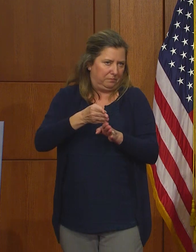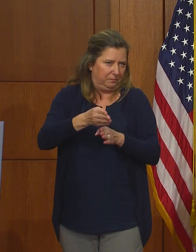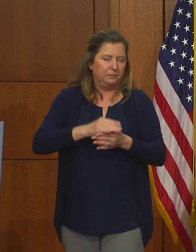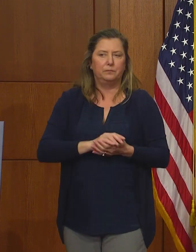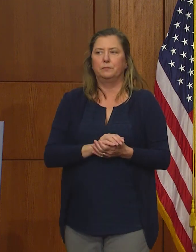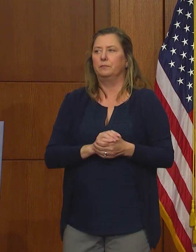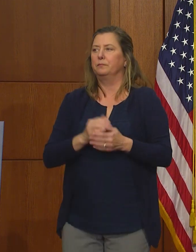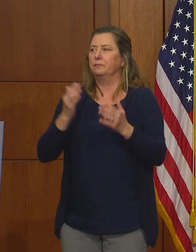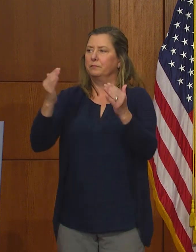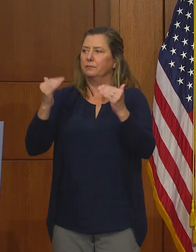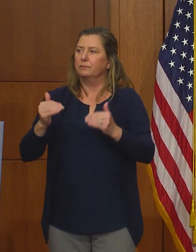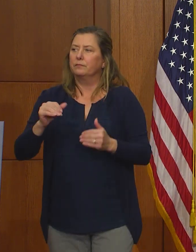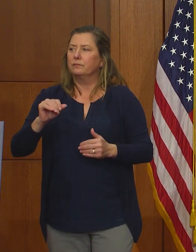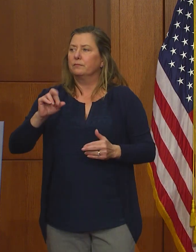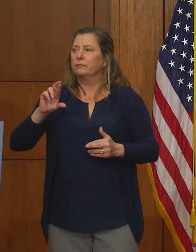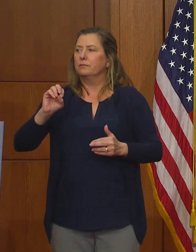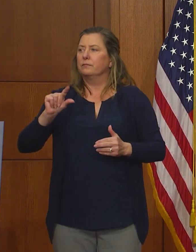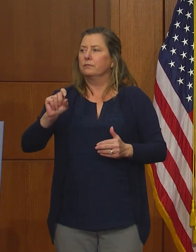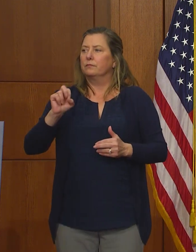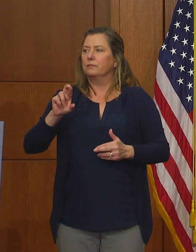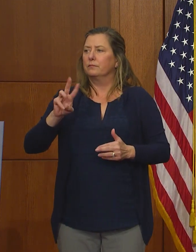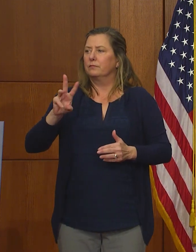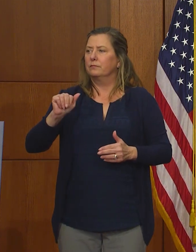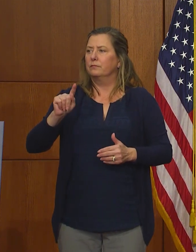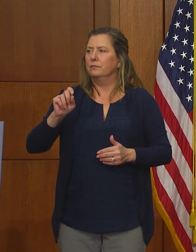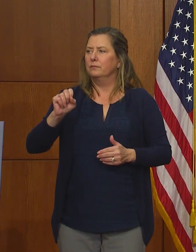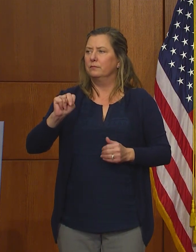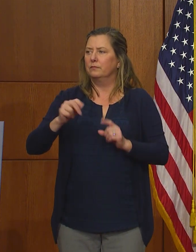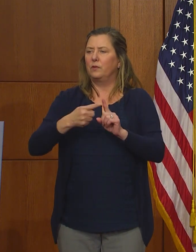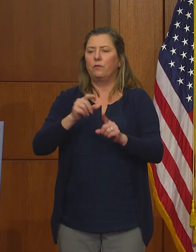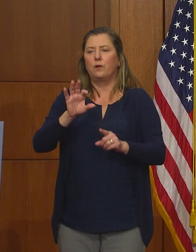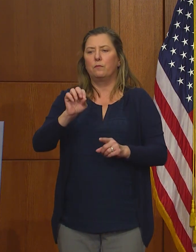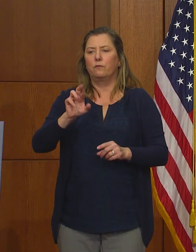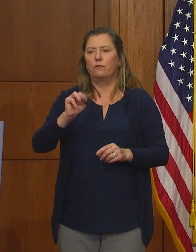The next question will be from Roger Watson with the Farmville Herald.